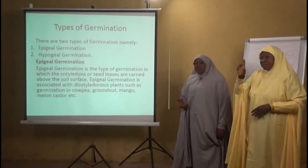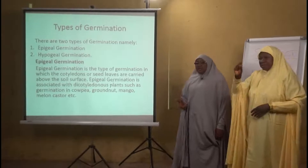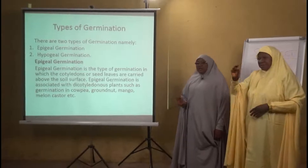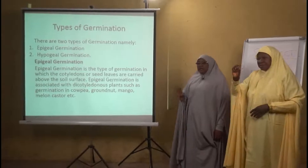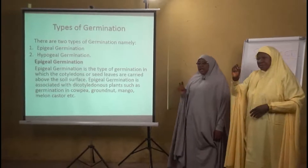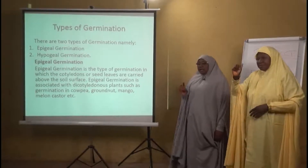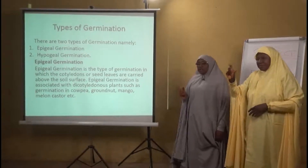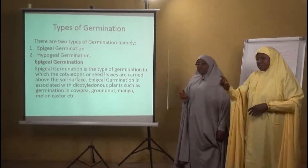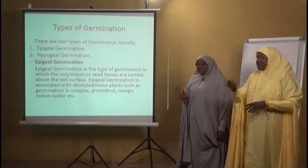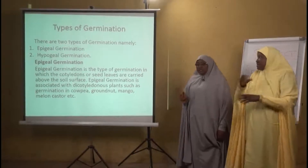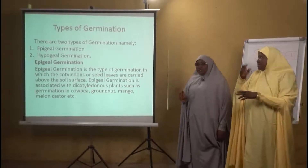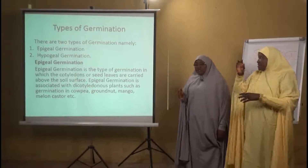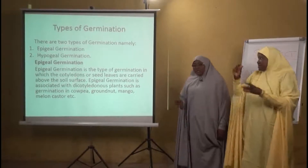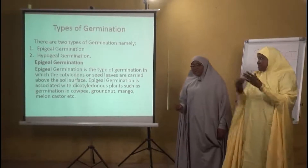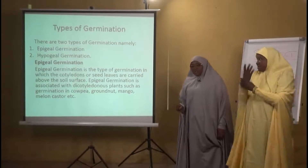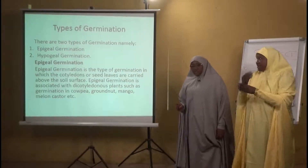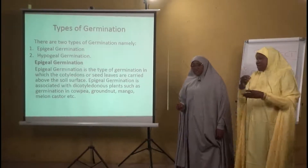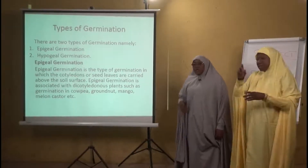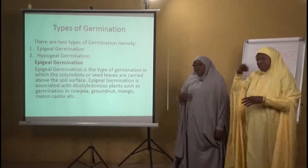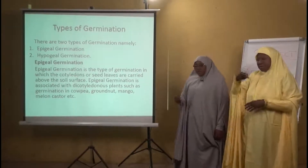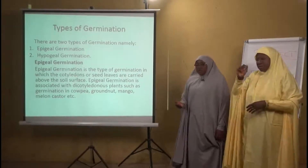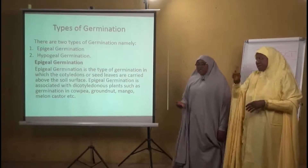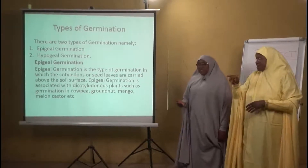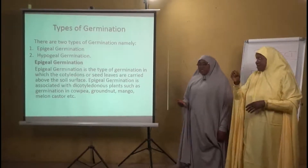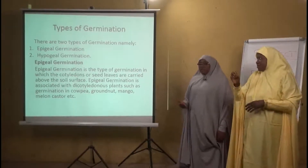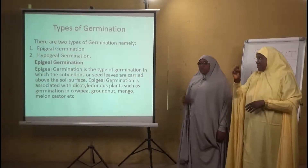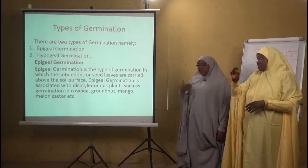Germination and Hypogel Germination. I will